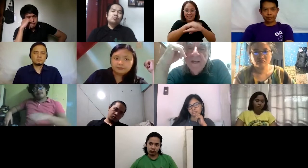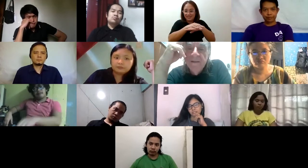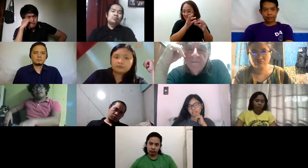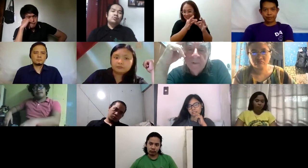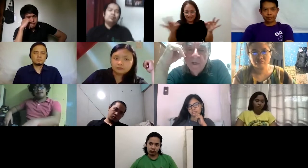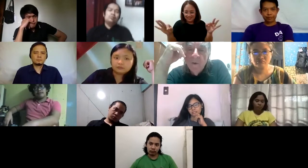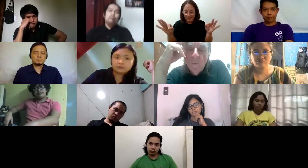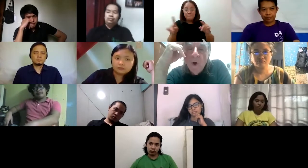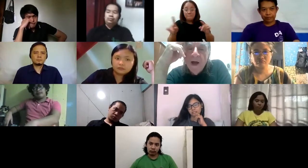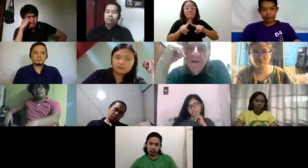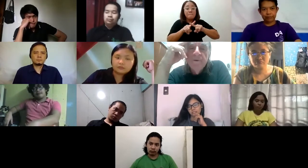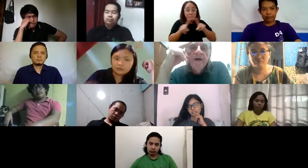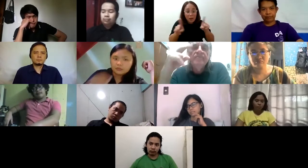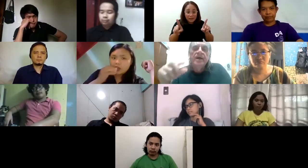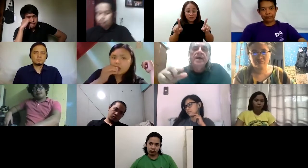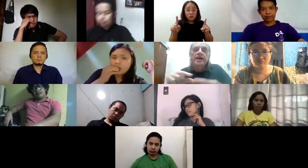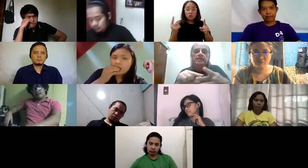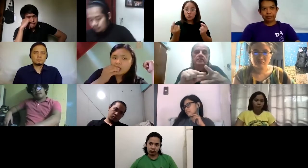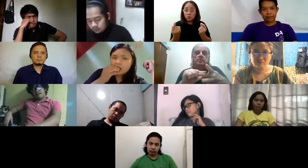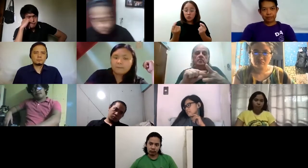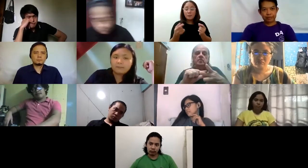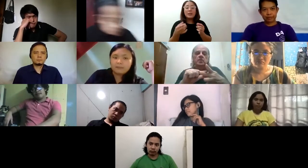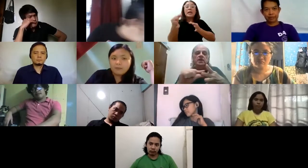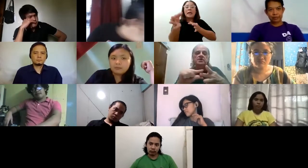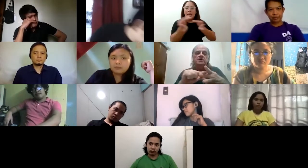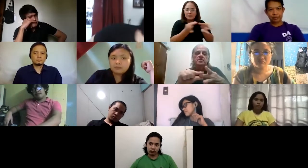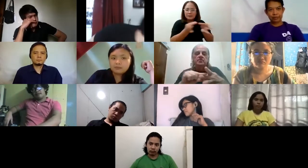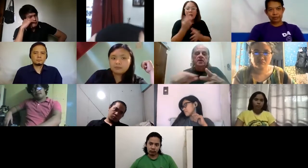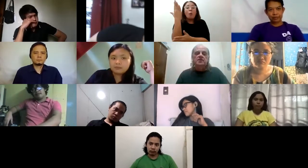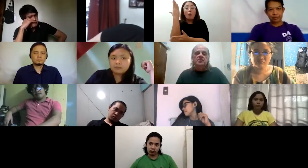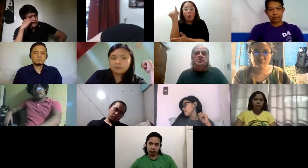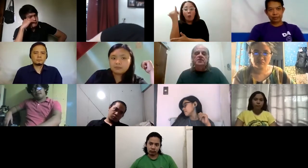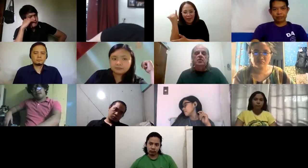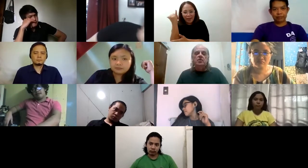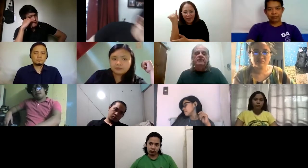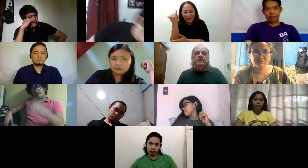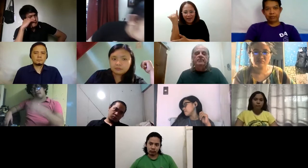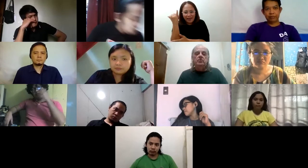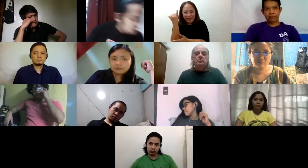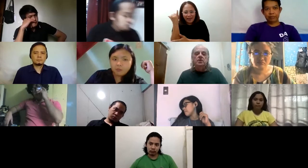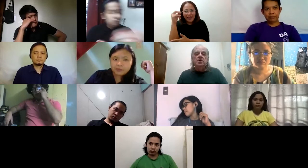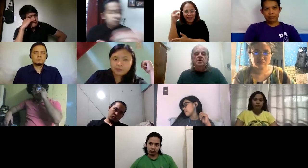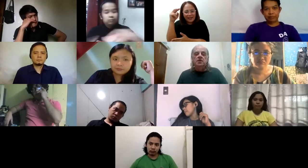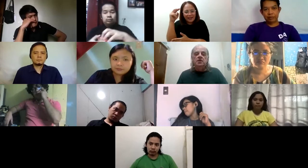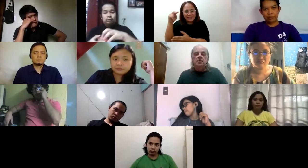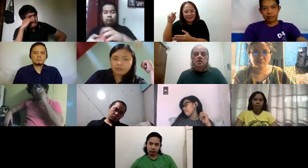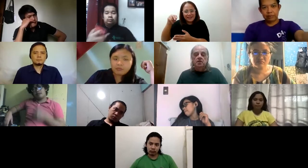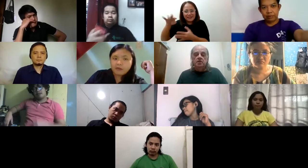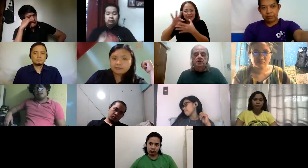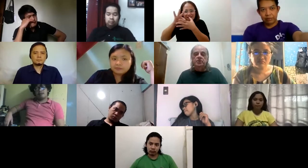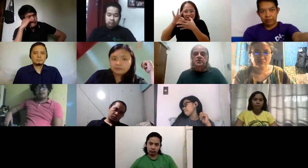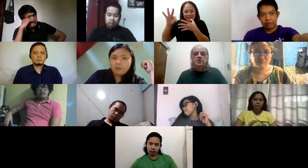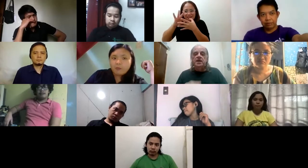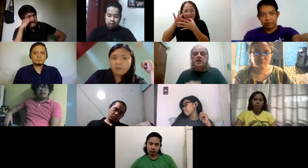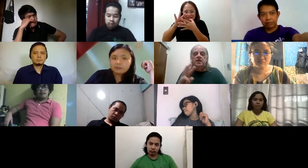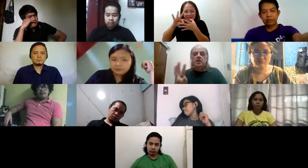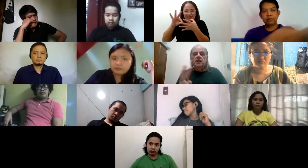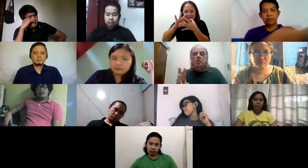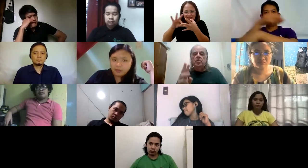explain why you have to add this. So if you just say Wednesday